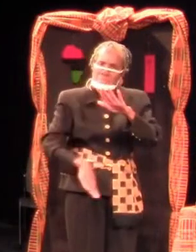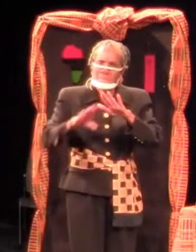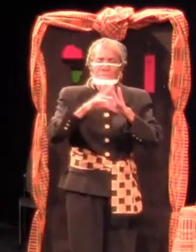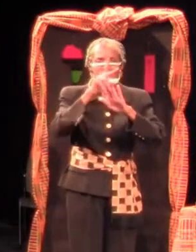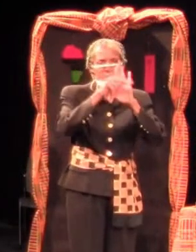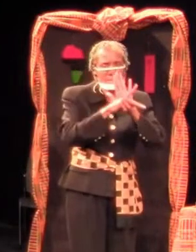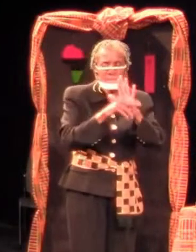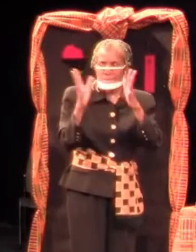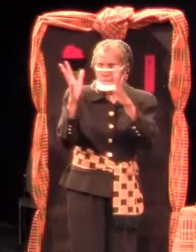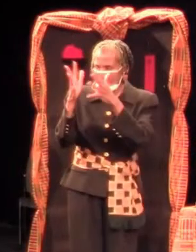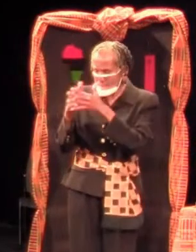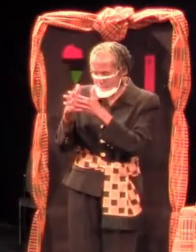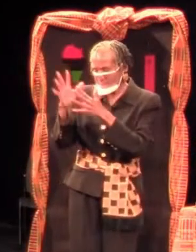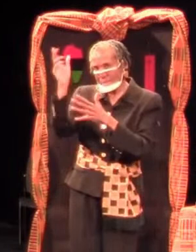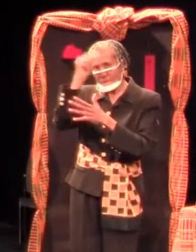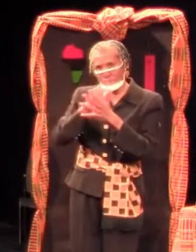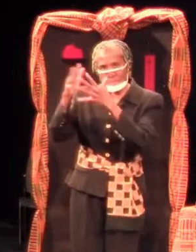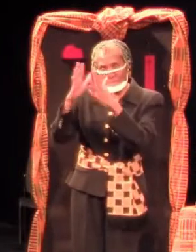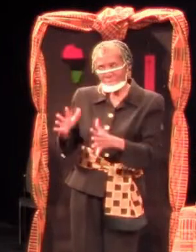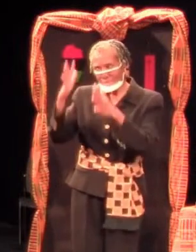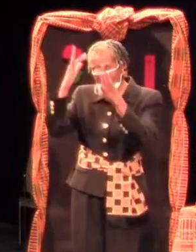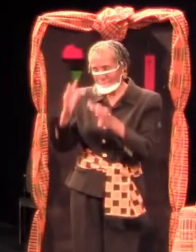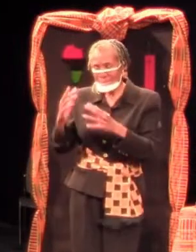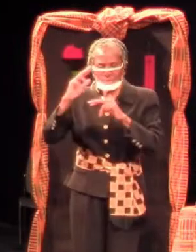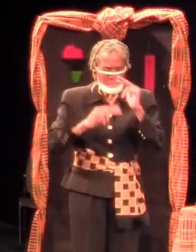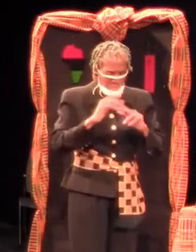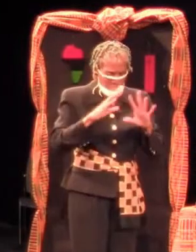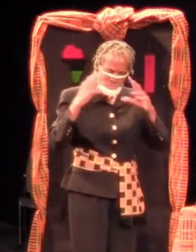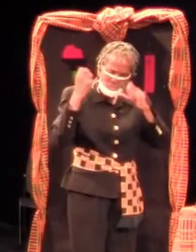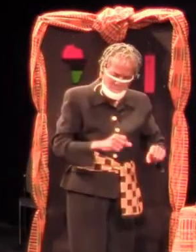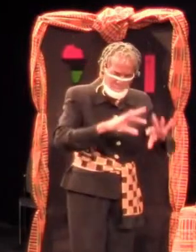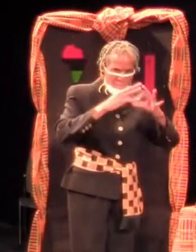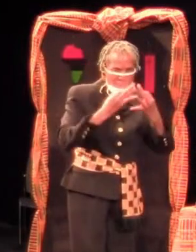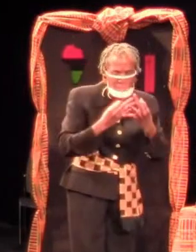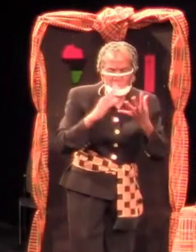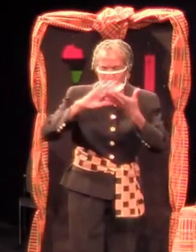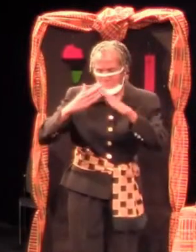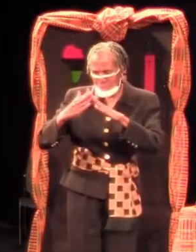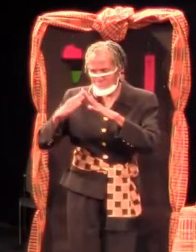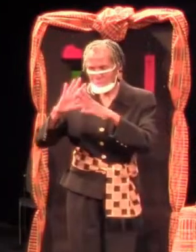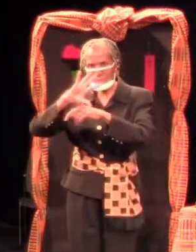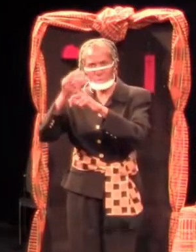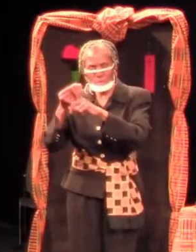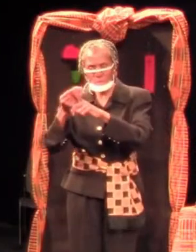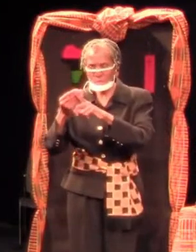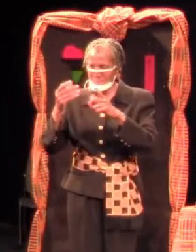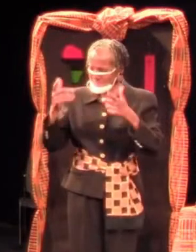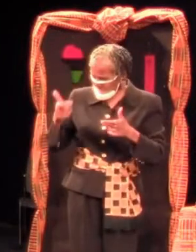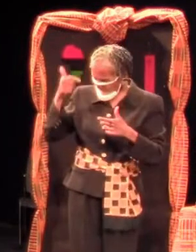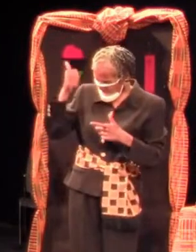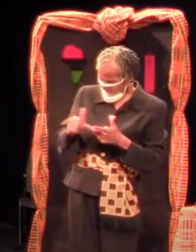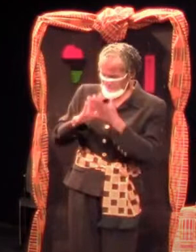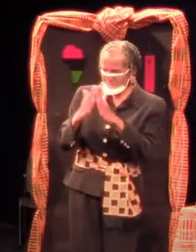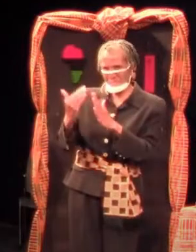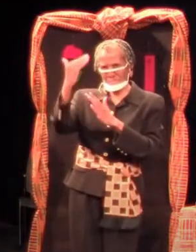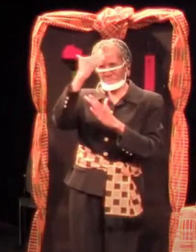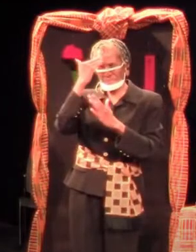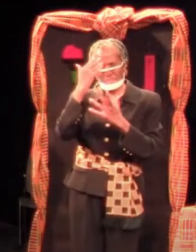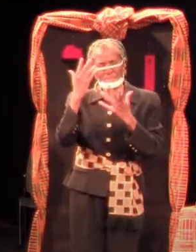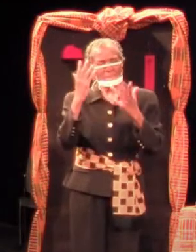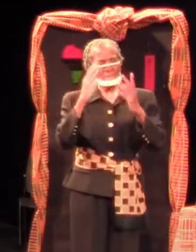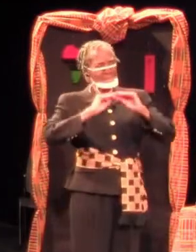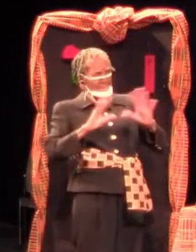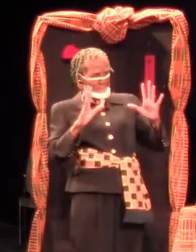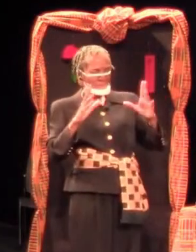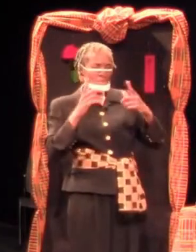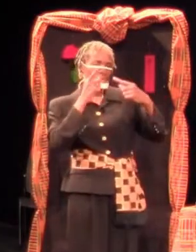African Americans needed in order to build and strengthen family, community, and culture, and become a self-conscious social force in